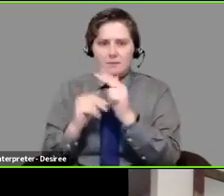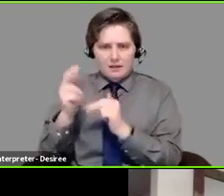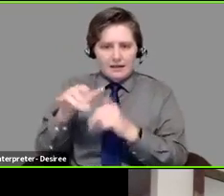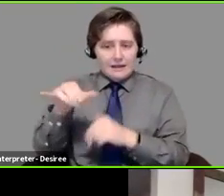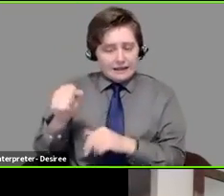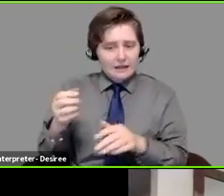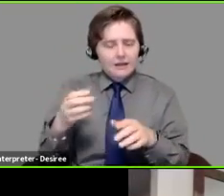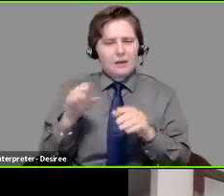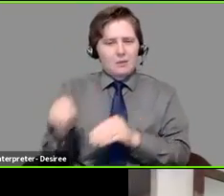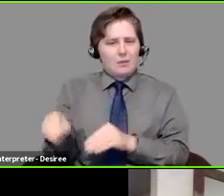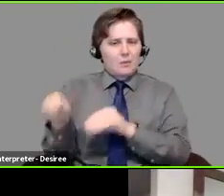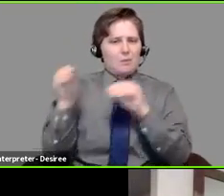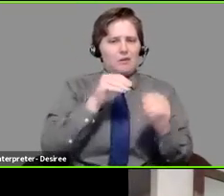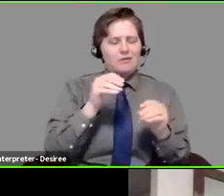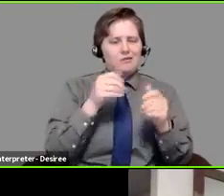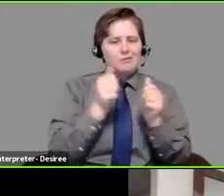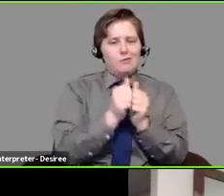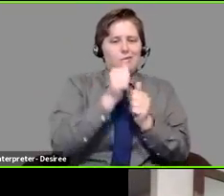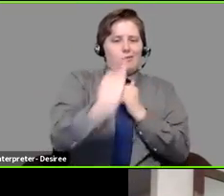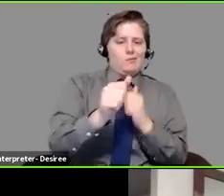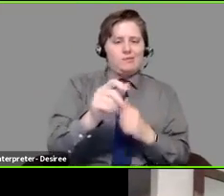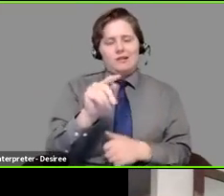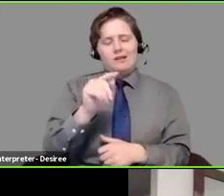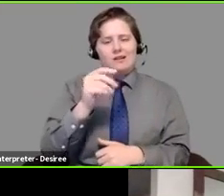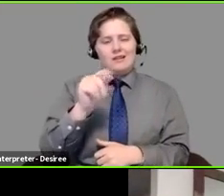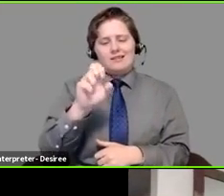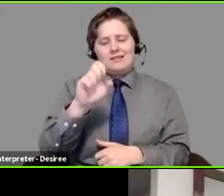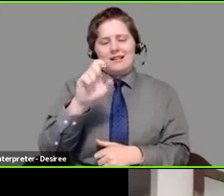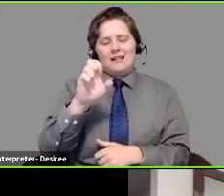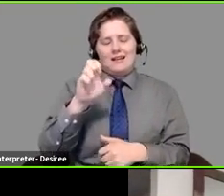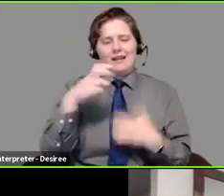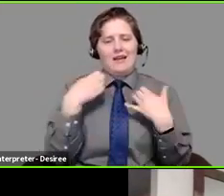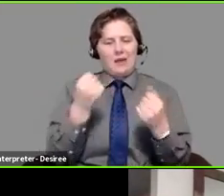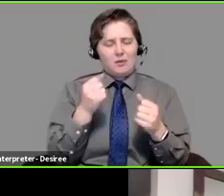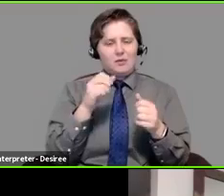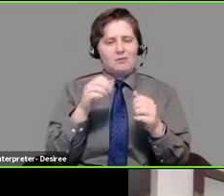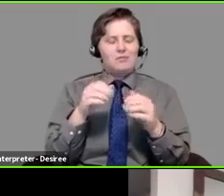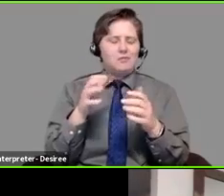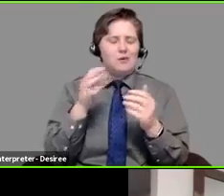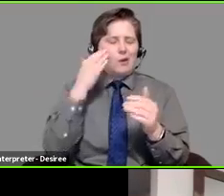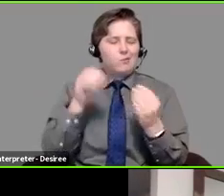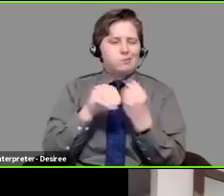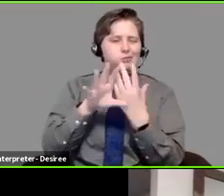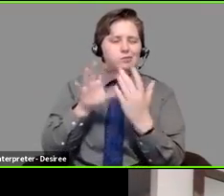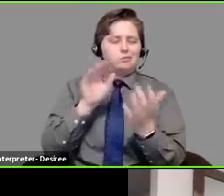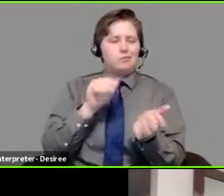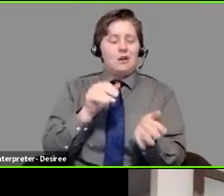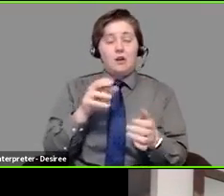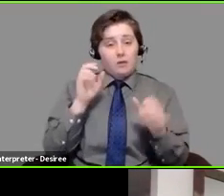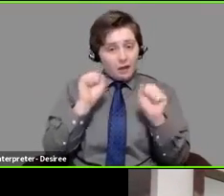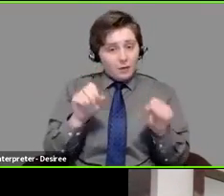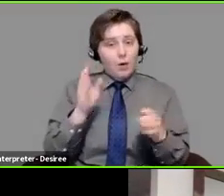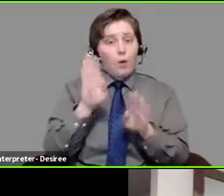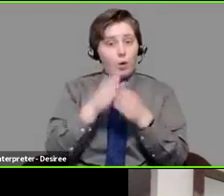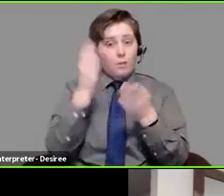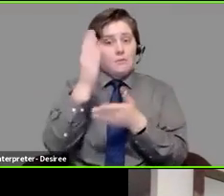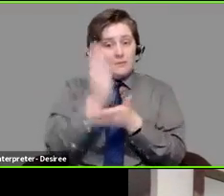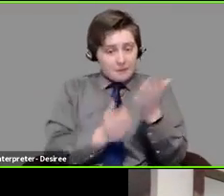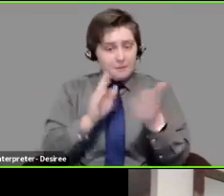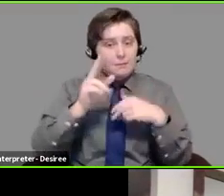and we had to move to a telehealth platform. We were able to keep multiple buildings open, but we have